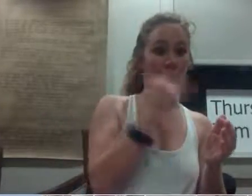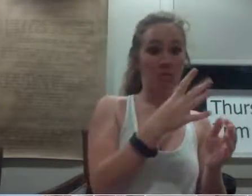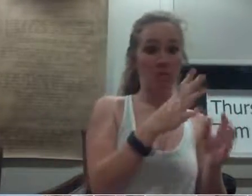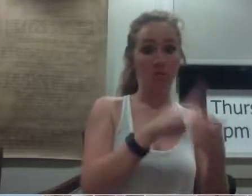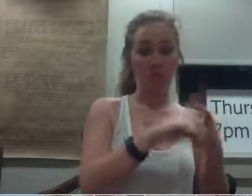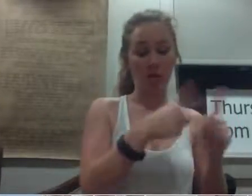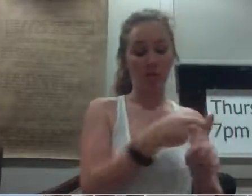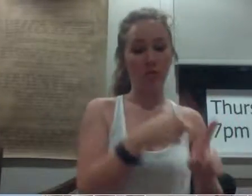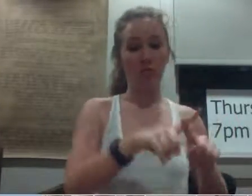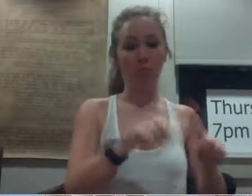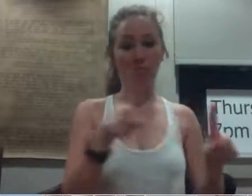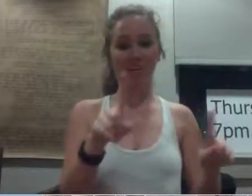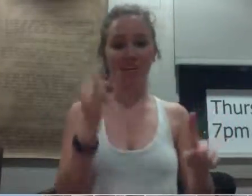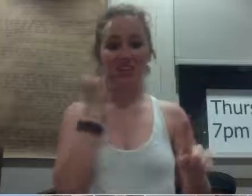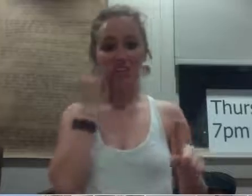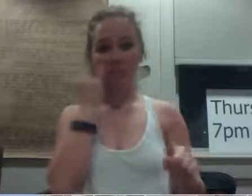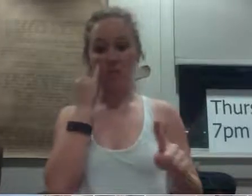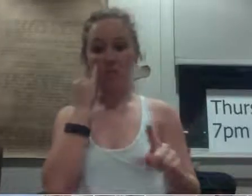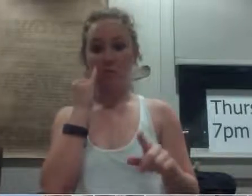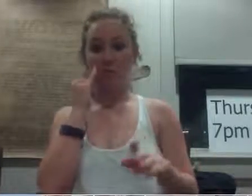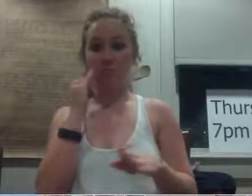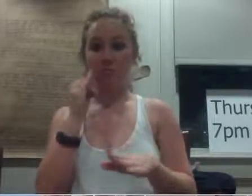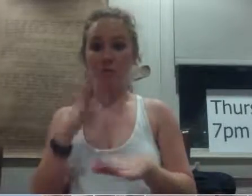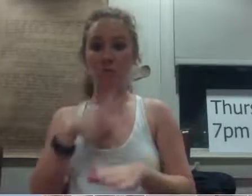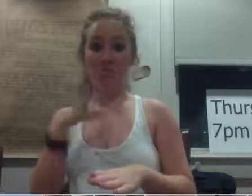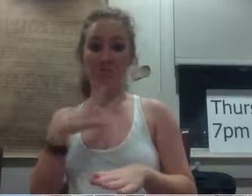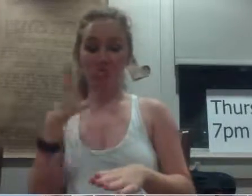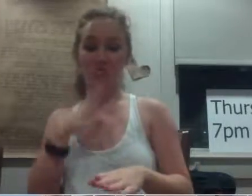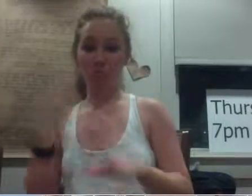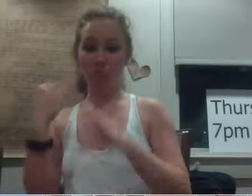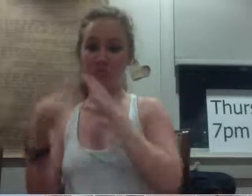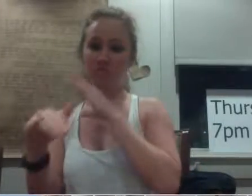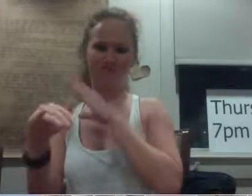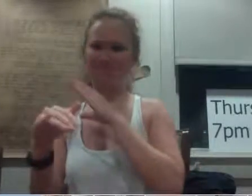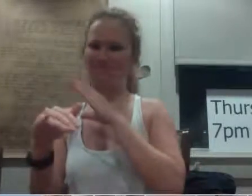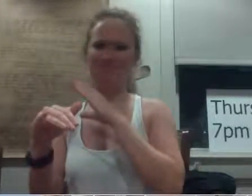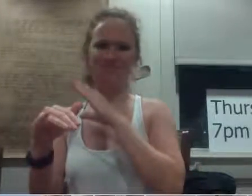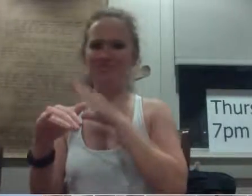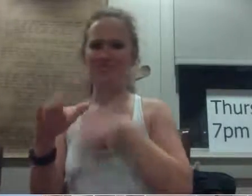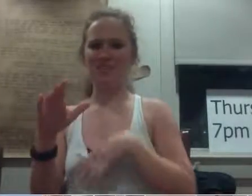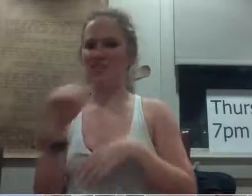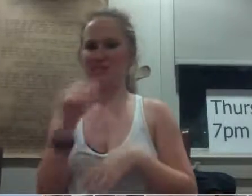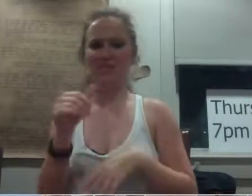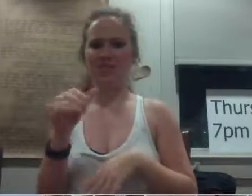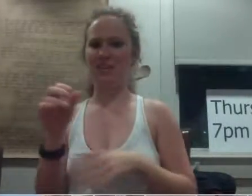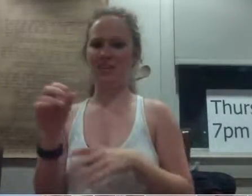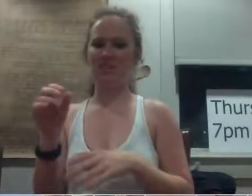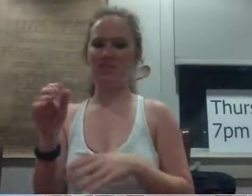Example of this is abbreviating words. That's fine with friends, but if it's a formal email, that's not okay.